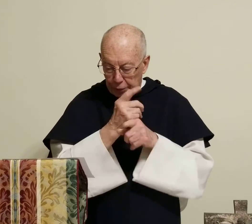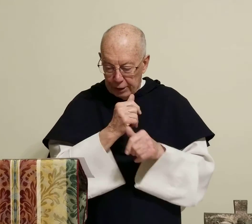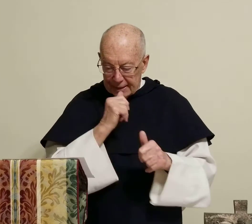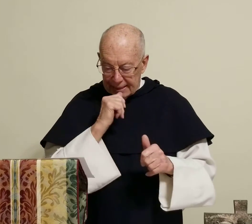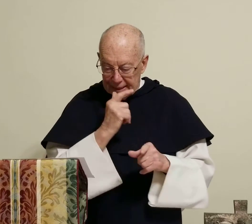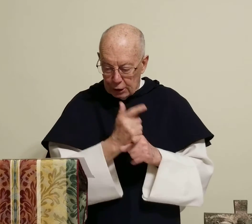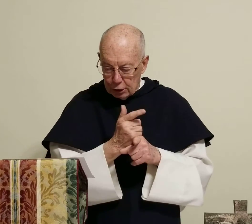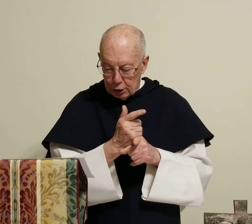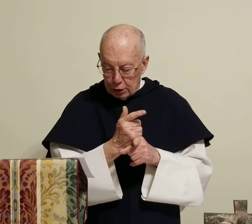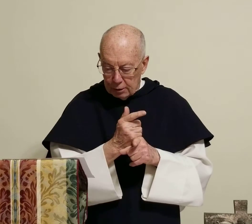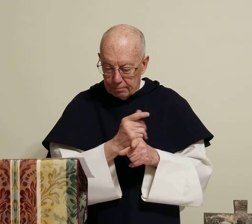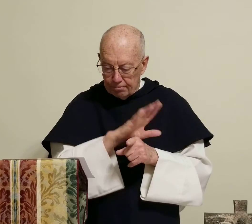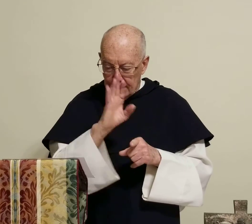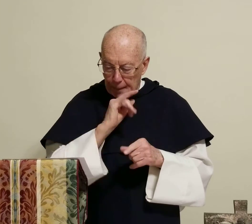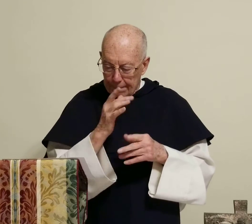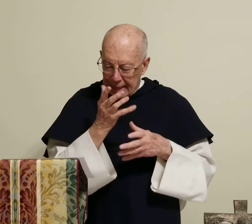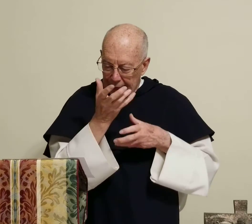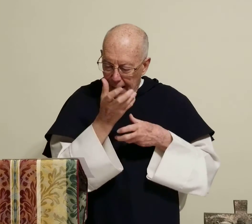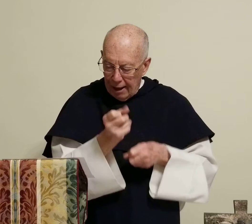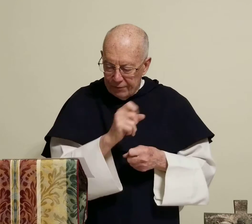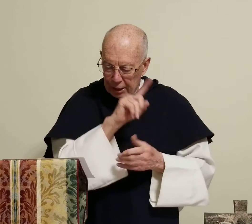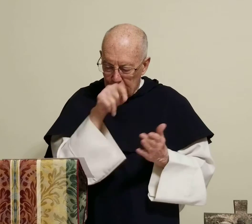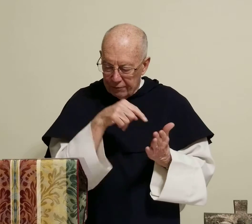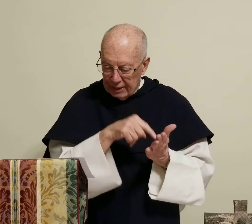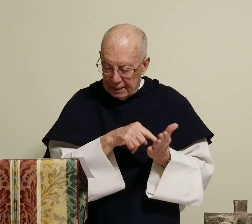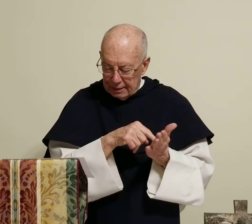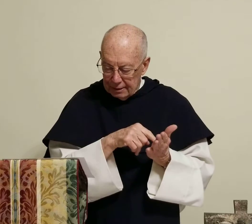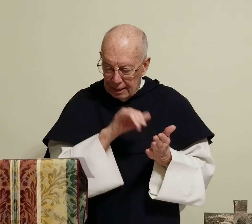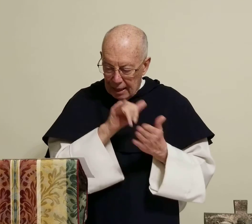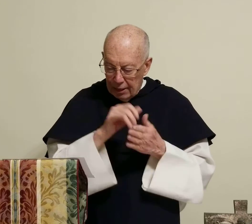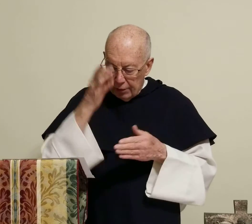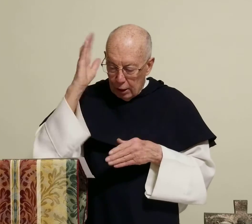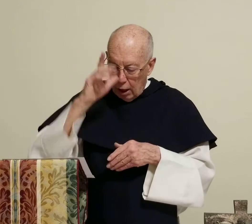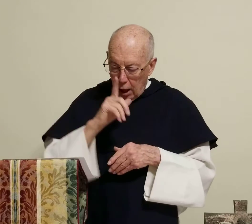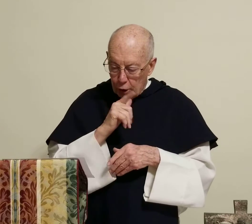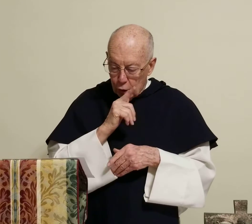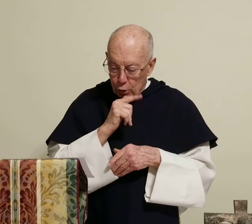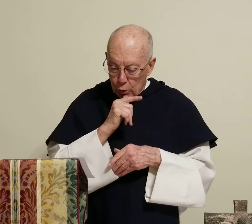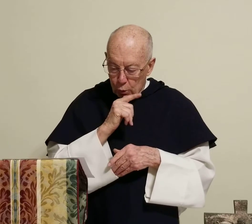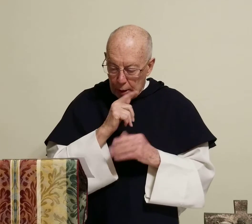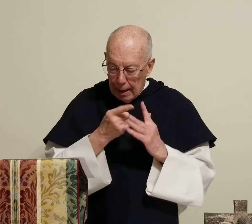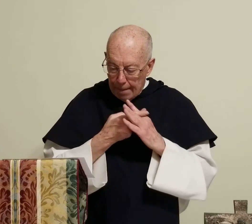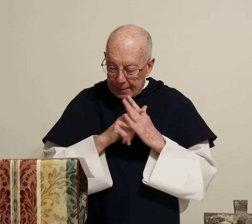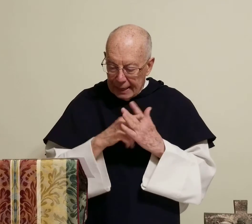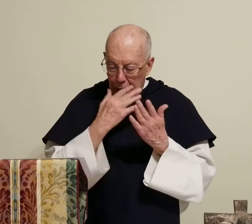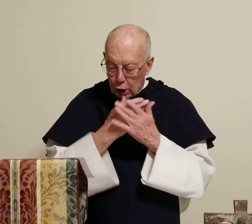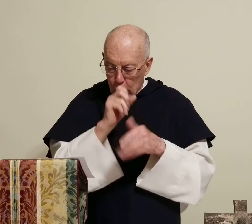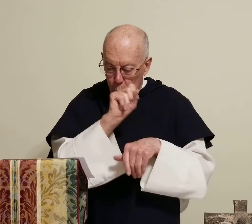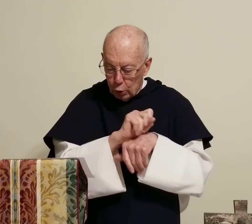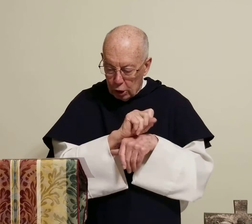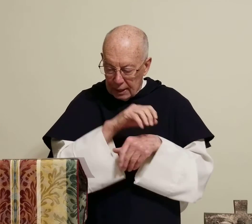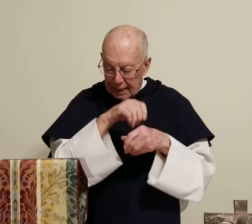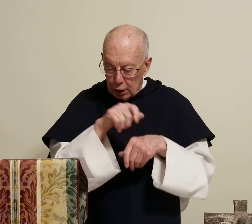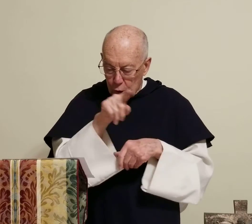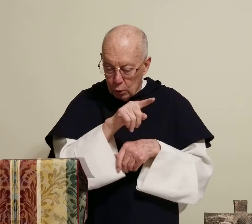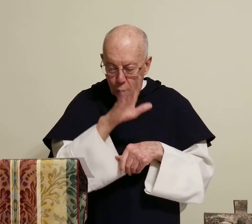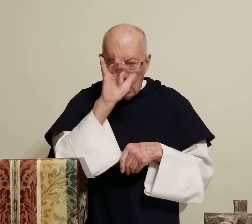brothers and sisters, be confident of this, that God who began the work in you